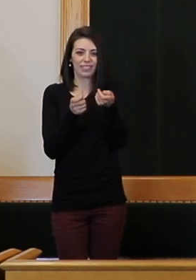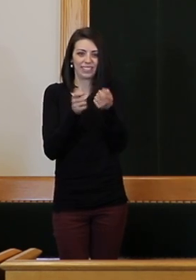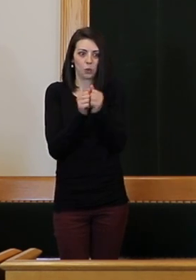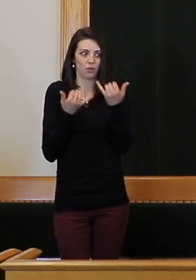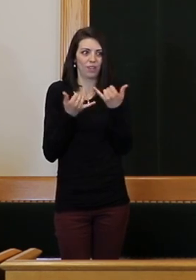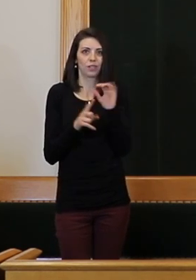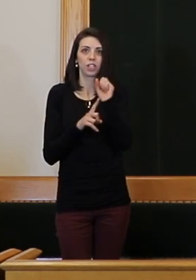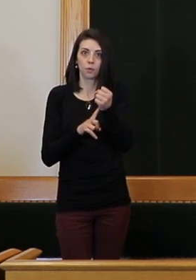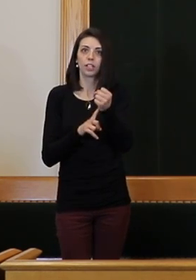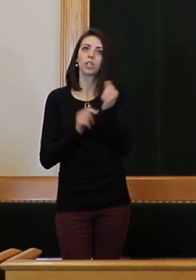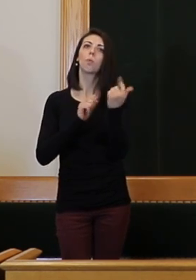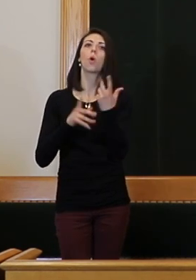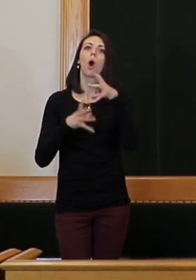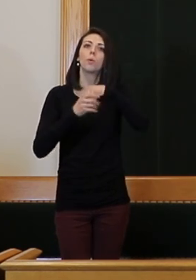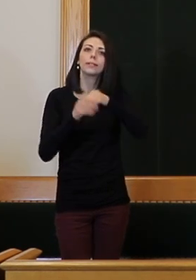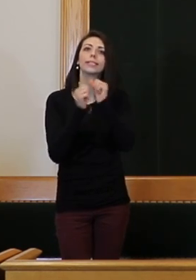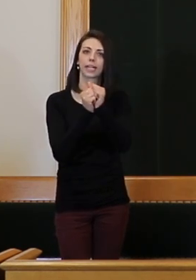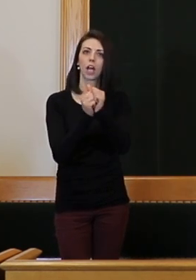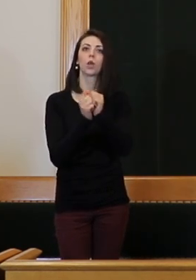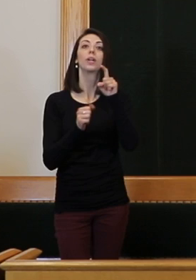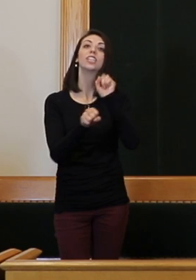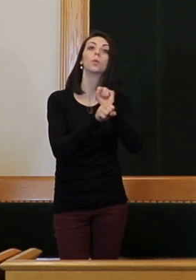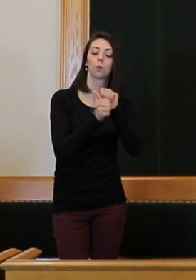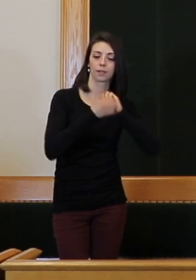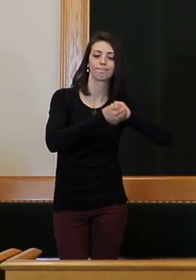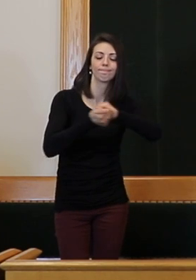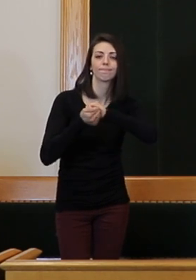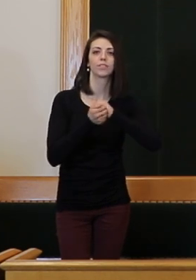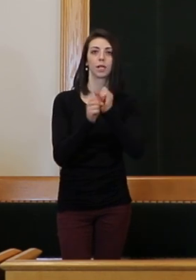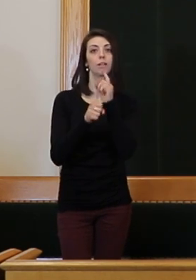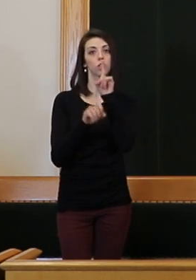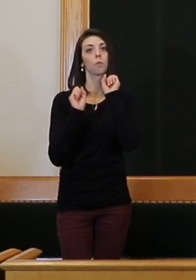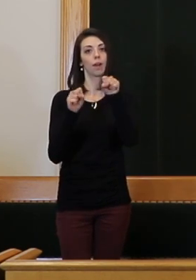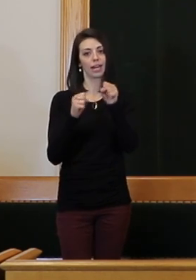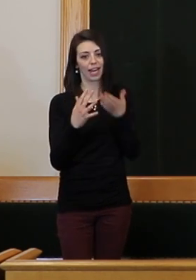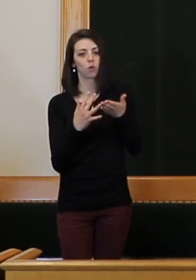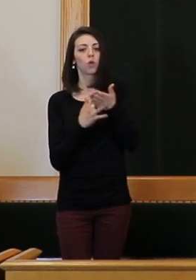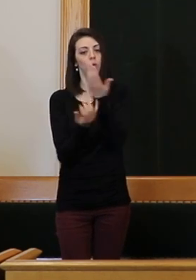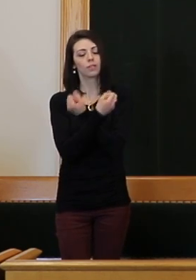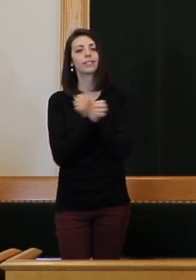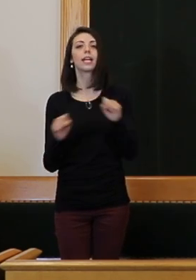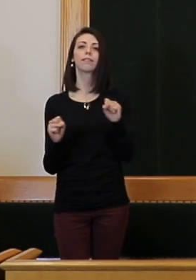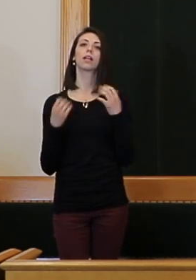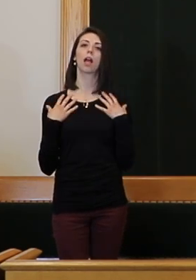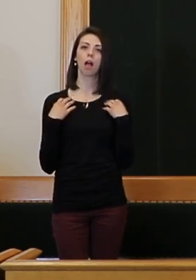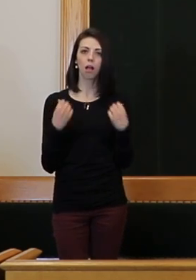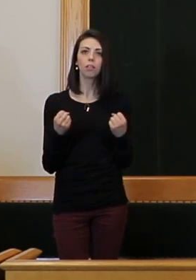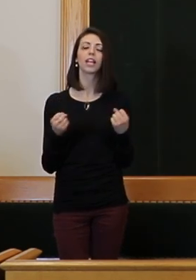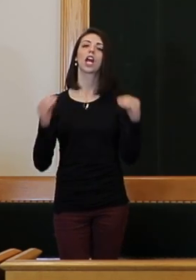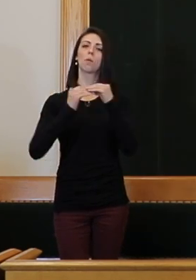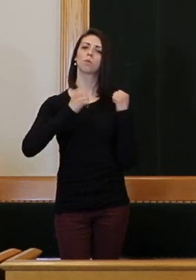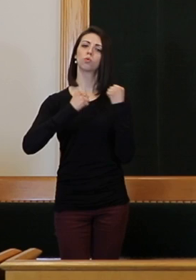are in this together, and we must work together to ensure we come through this safely, in good health, and stronger